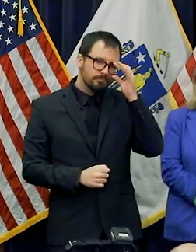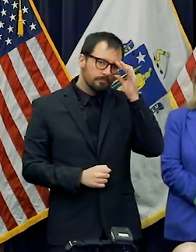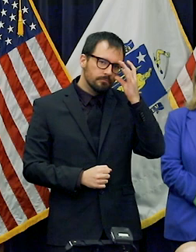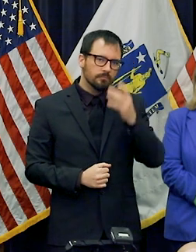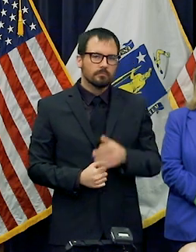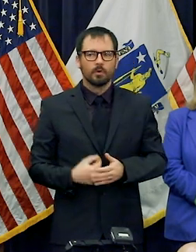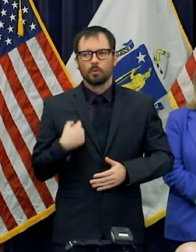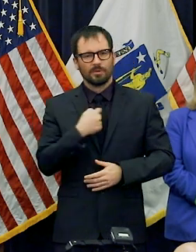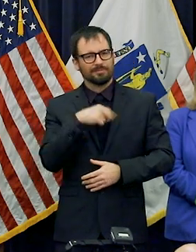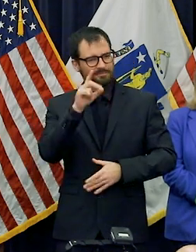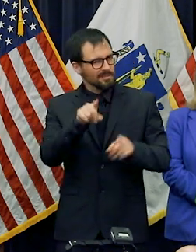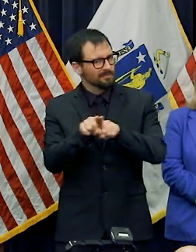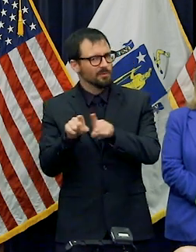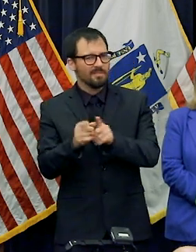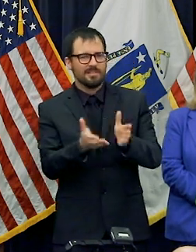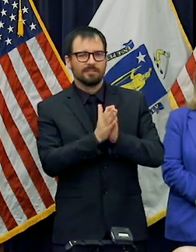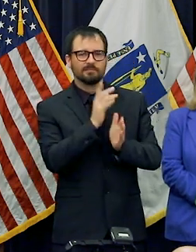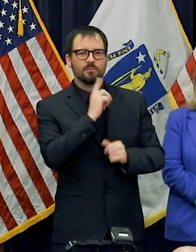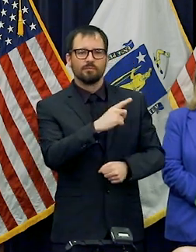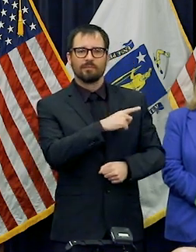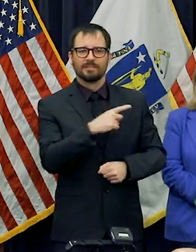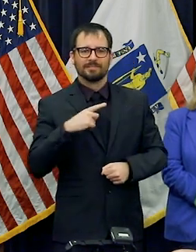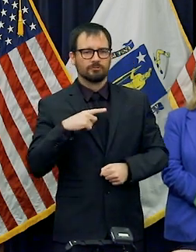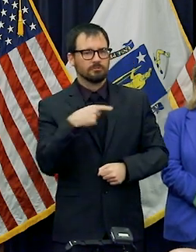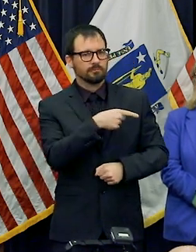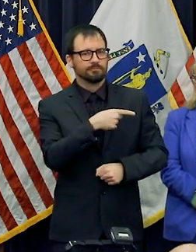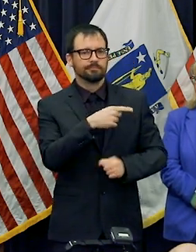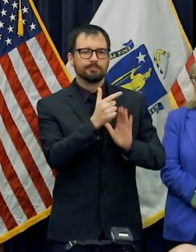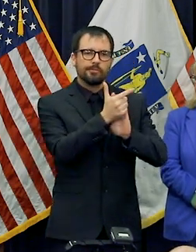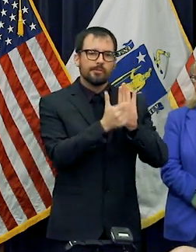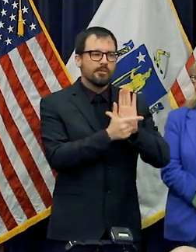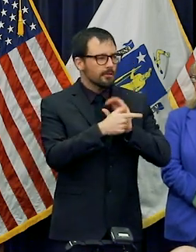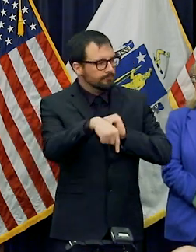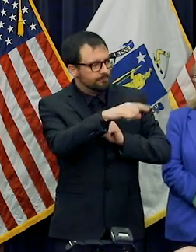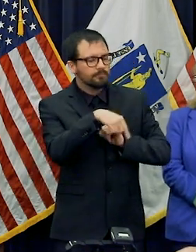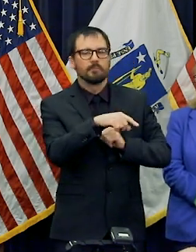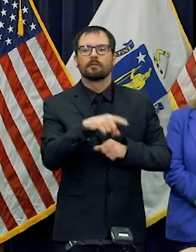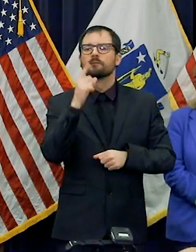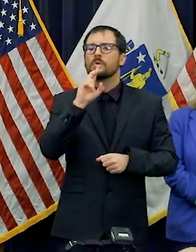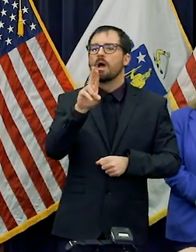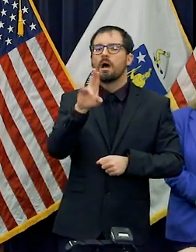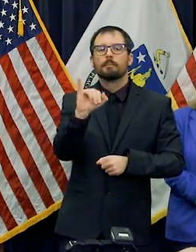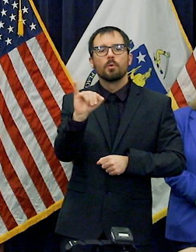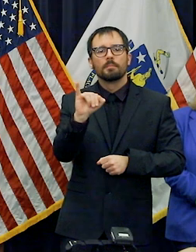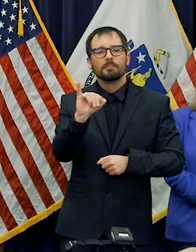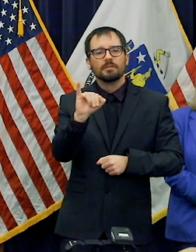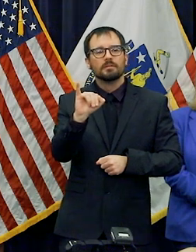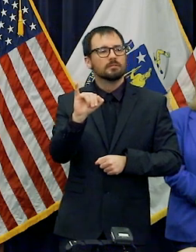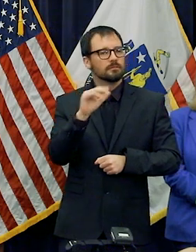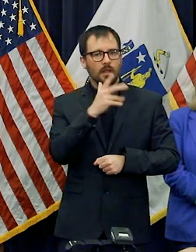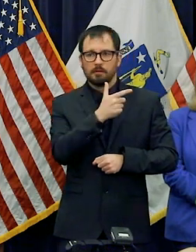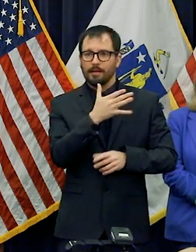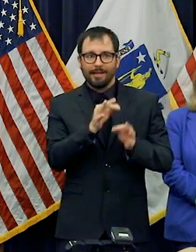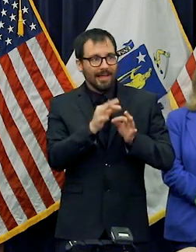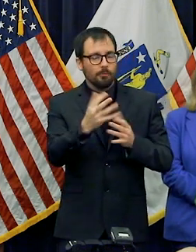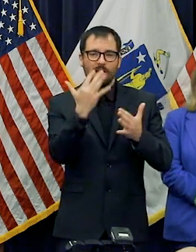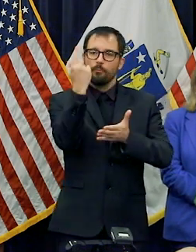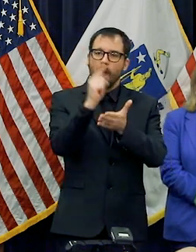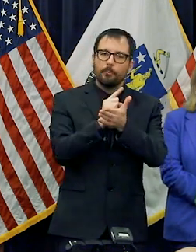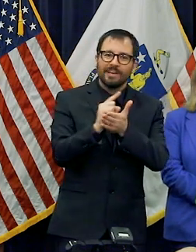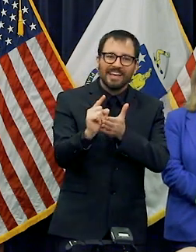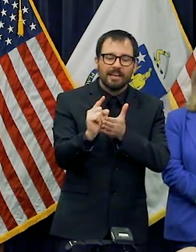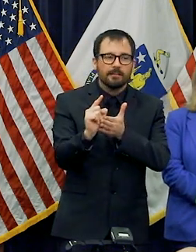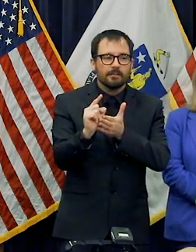waiting period. There's no question everybody's feeling the impact of the coronavirus at this point, and it is certainly